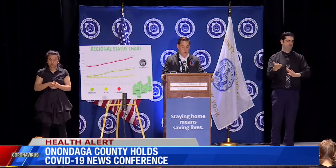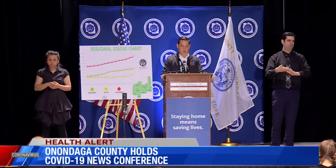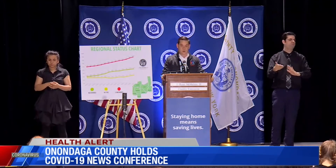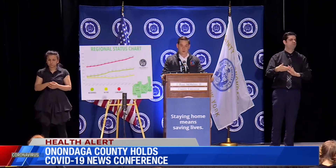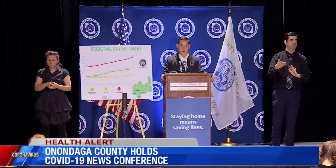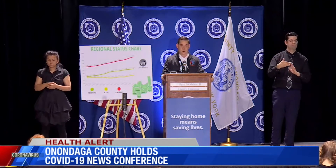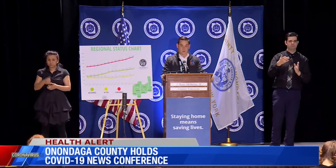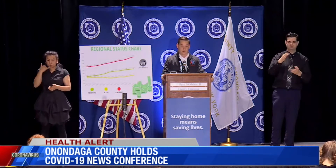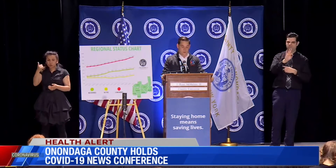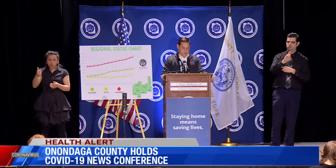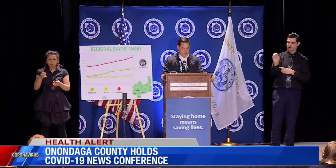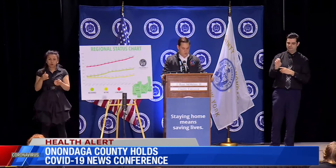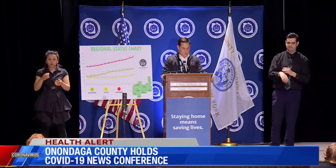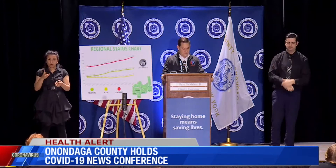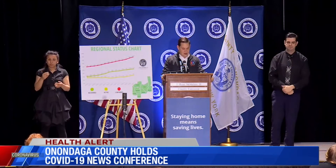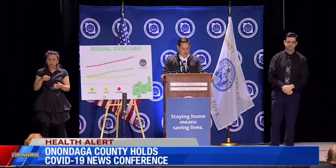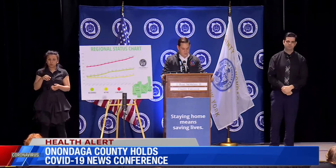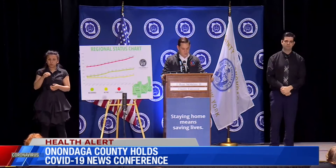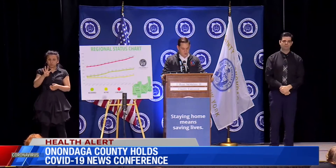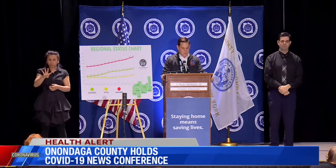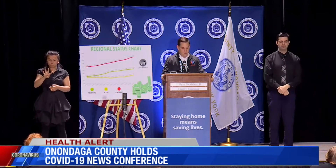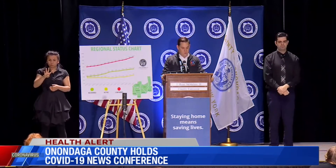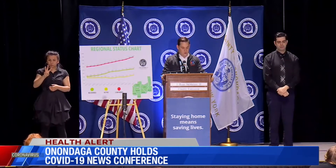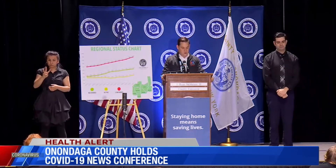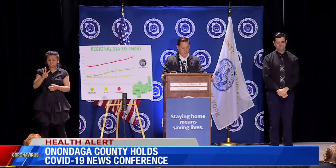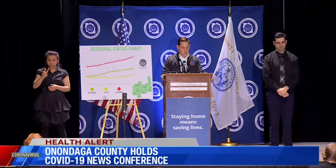Care Solutions, their phone number is